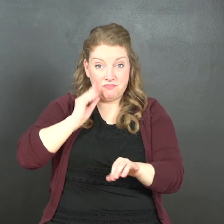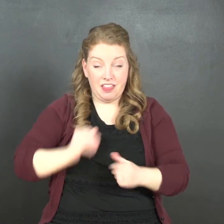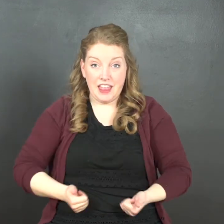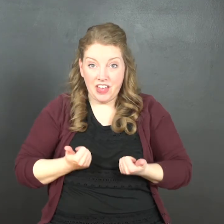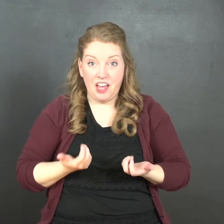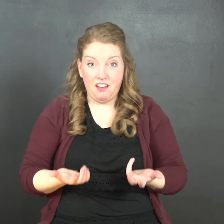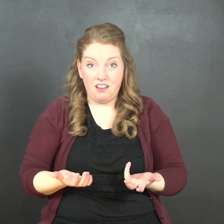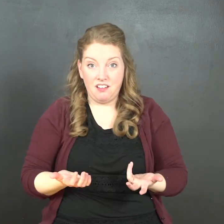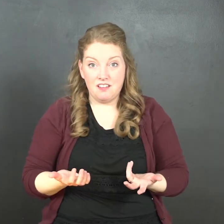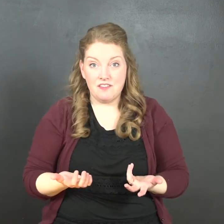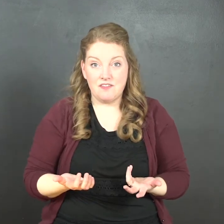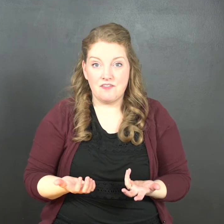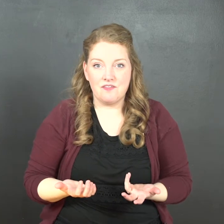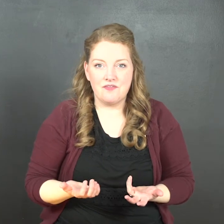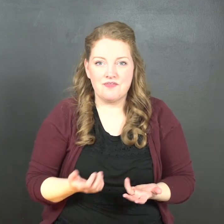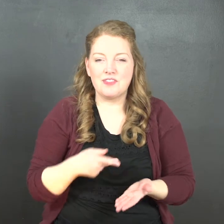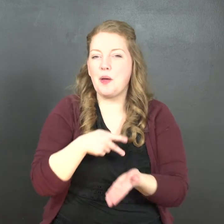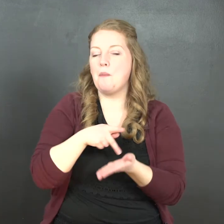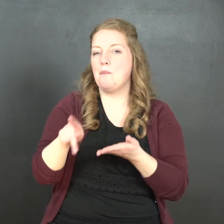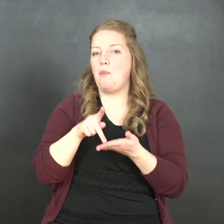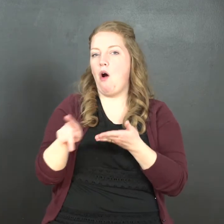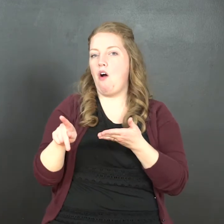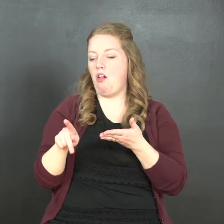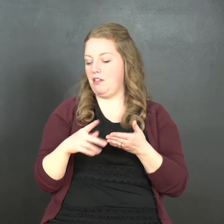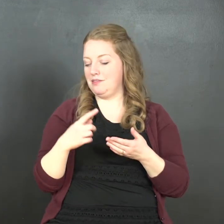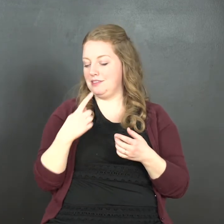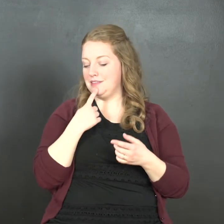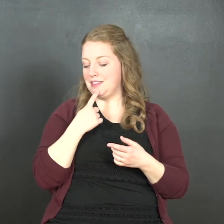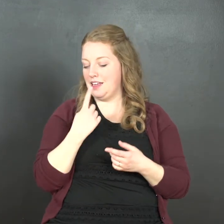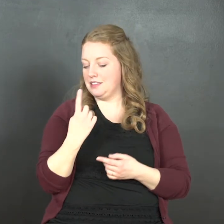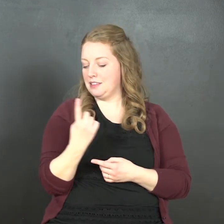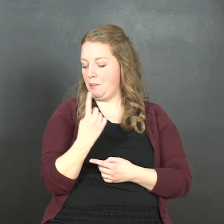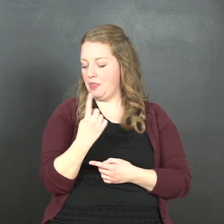chapter. 1 Corinthians 15, verse 58.